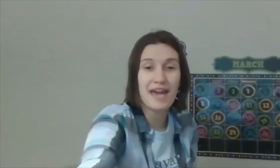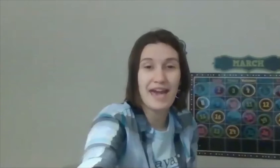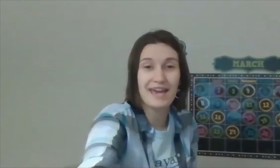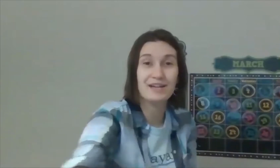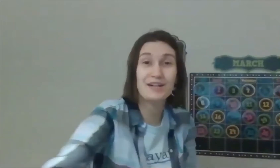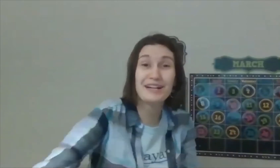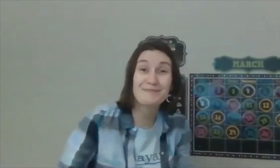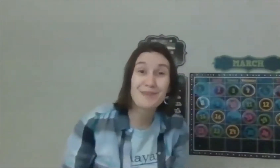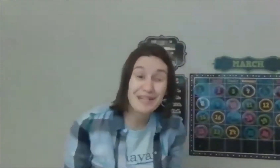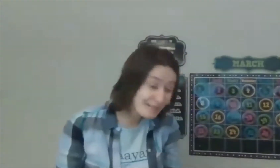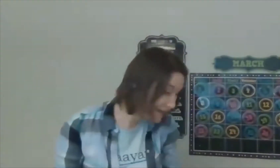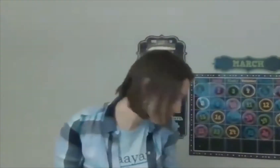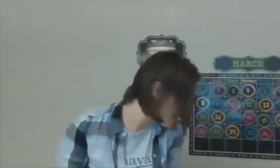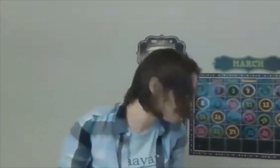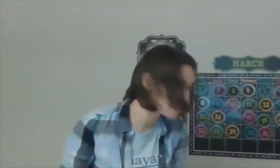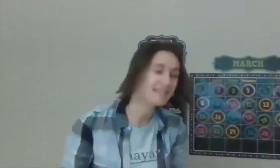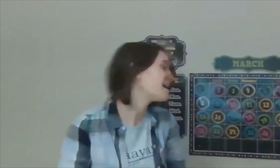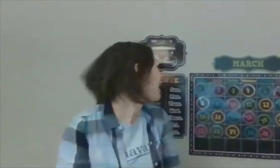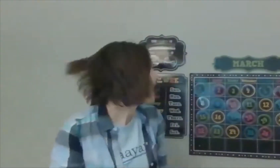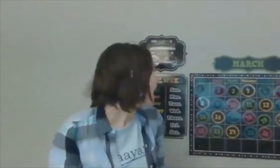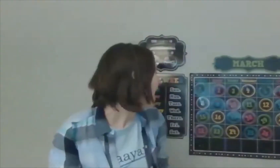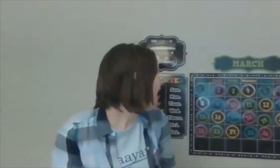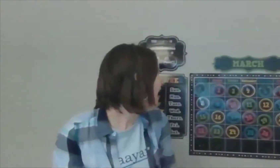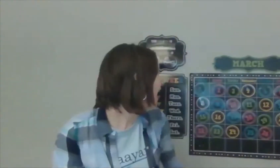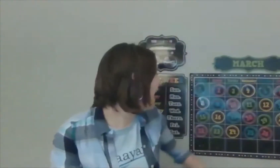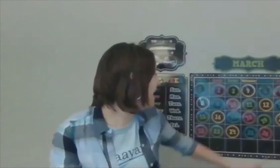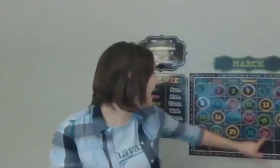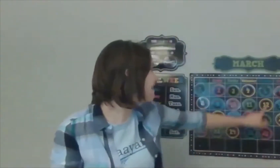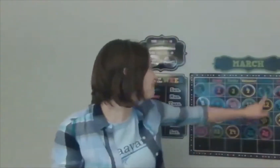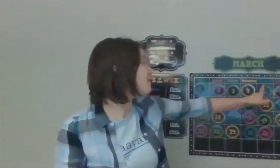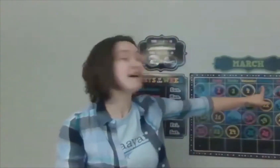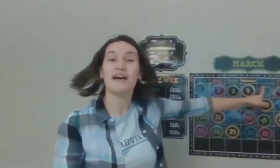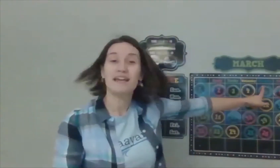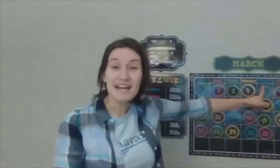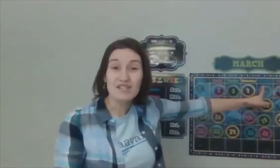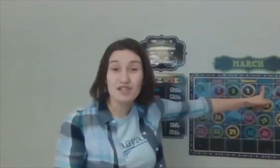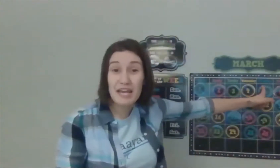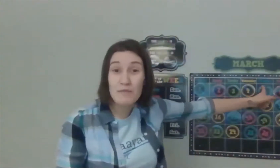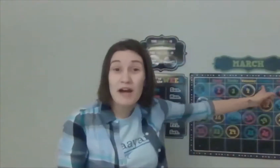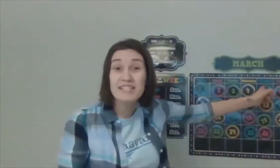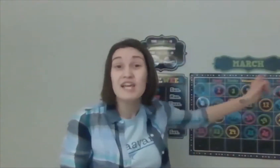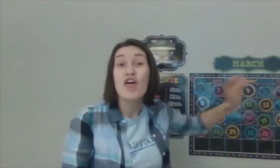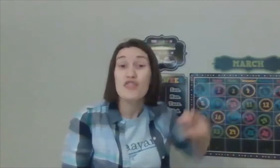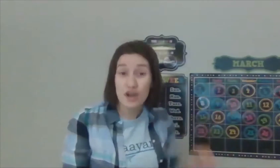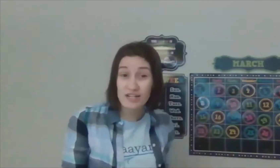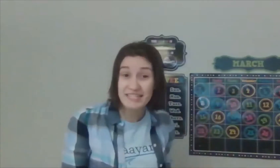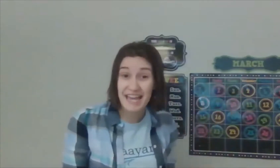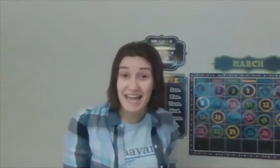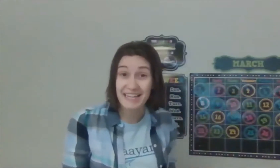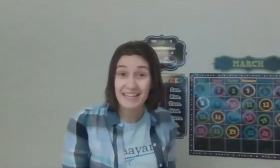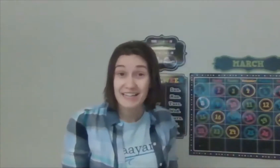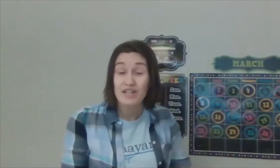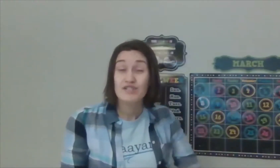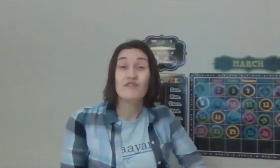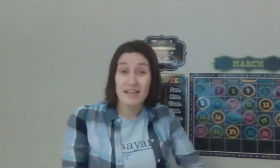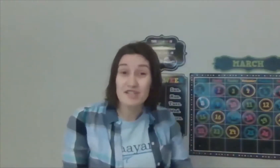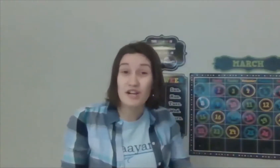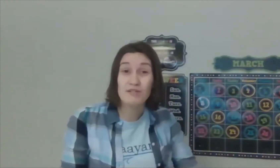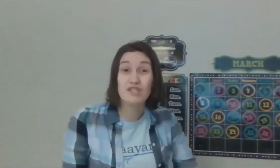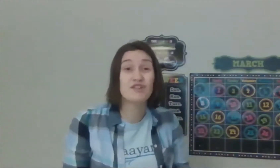Okay. Good morning, my friends. I know it's Thursday. Yesterday was Thursday. So if yesterday was Thursday,